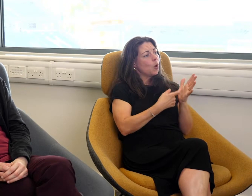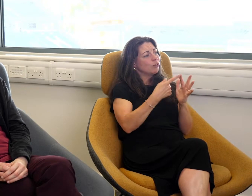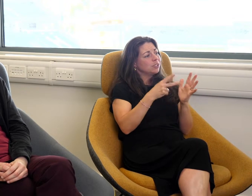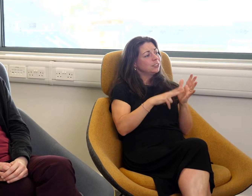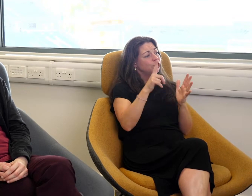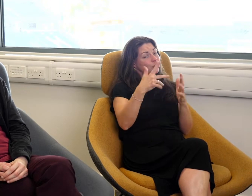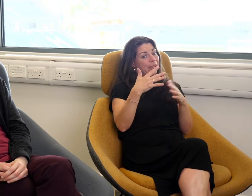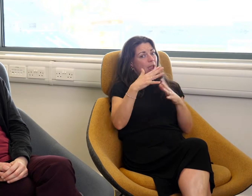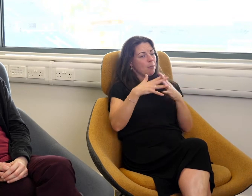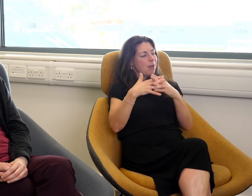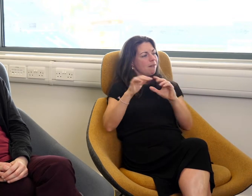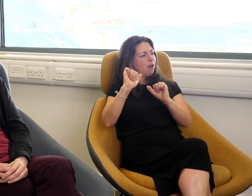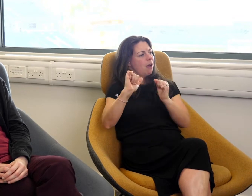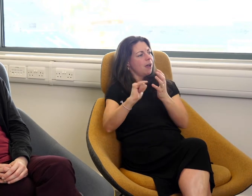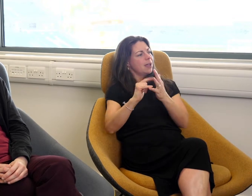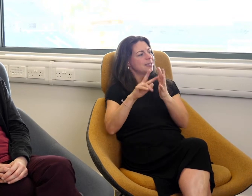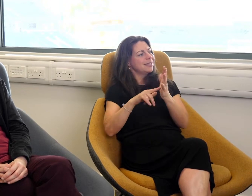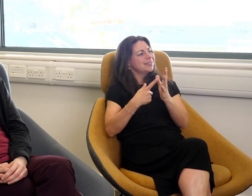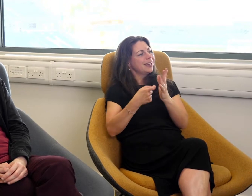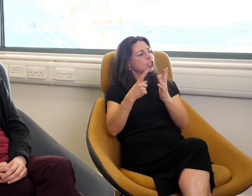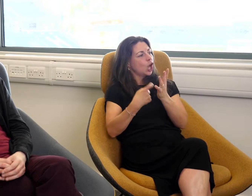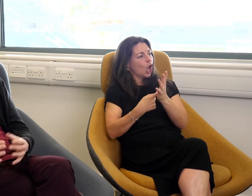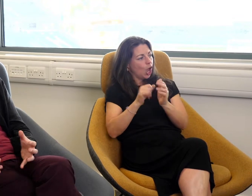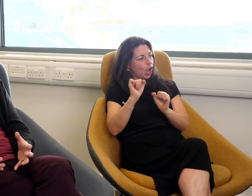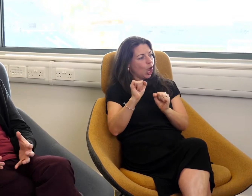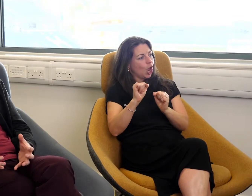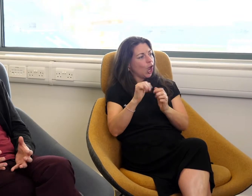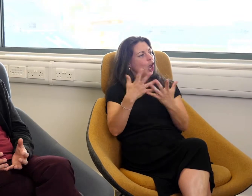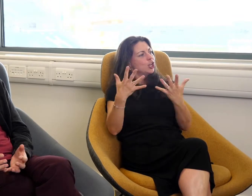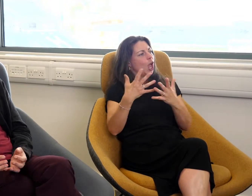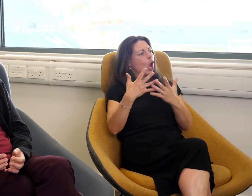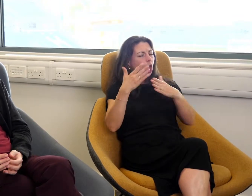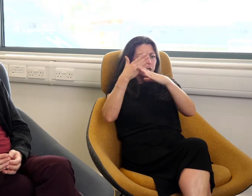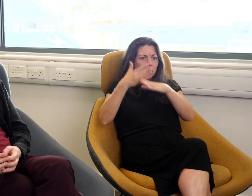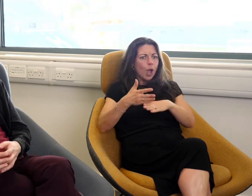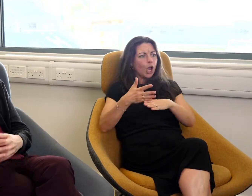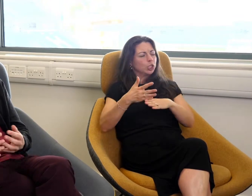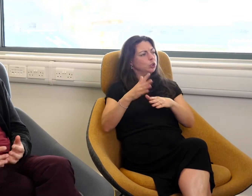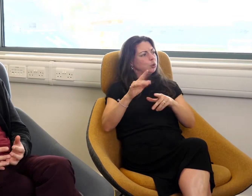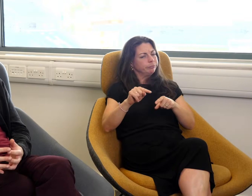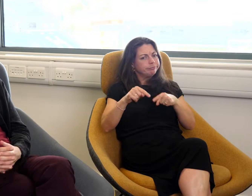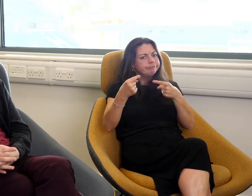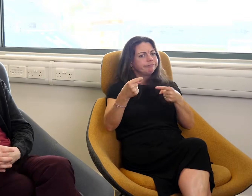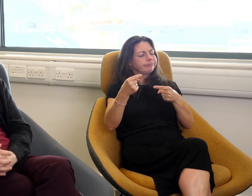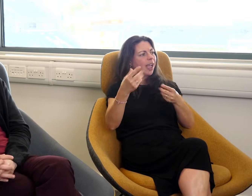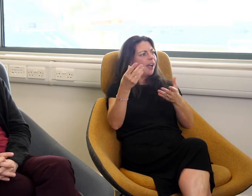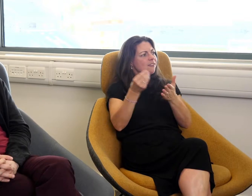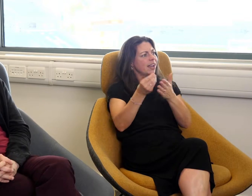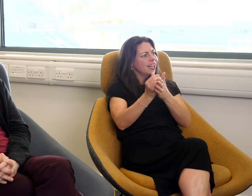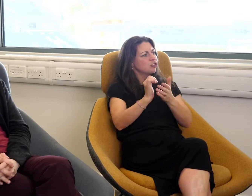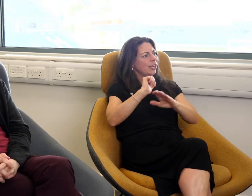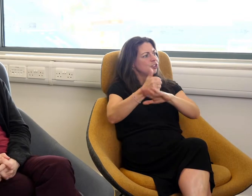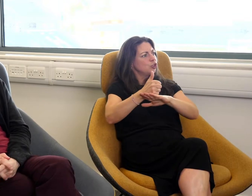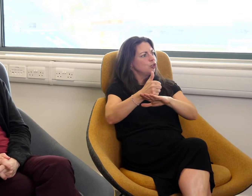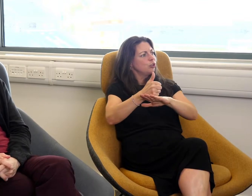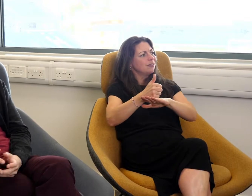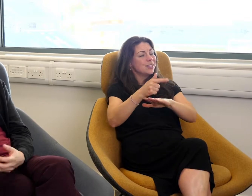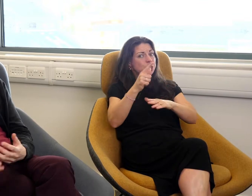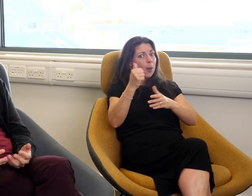does a lot of really good work to hold big financial institutions, sort of particularly banks, and you know, people who lend money